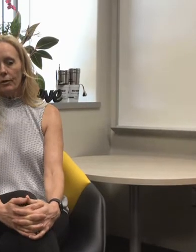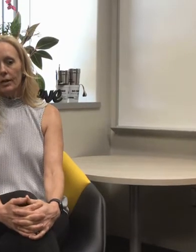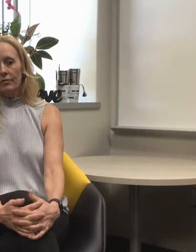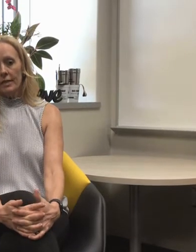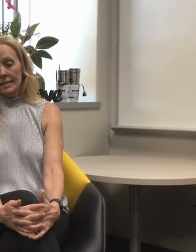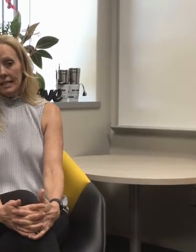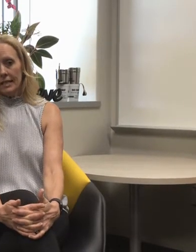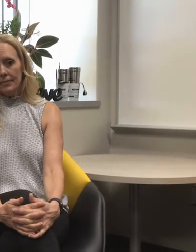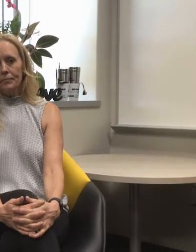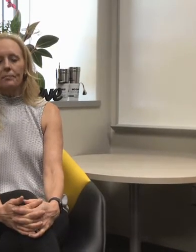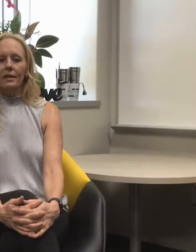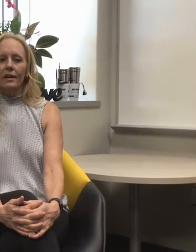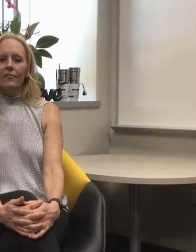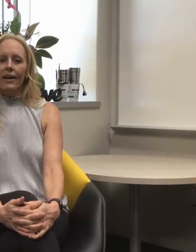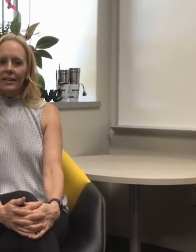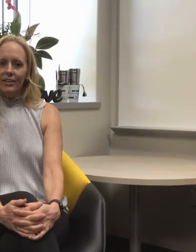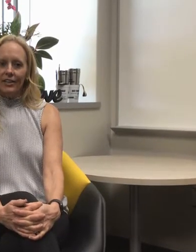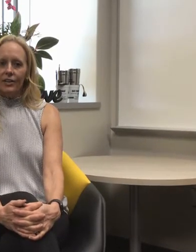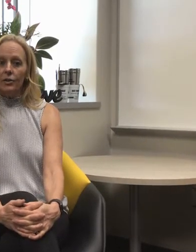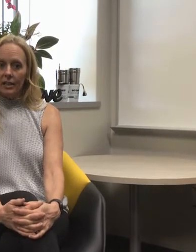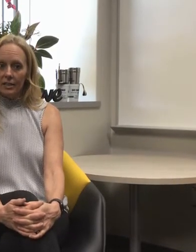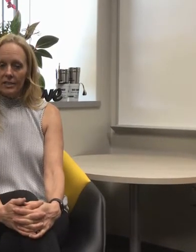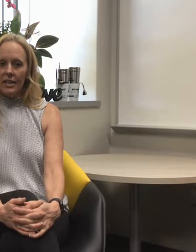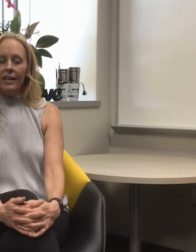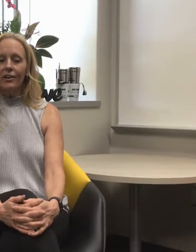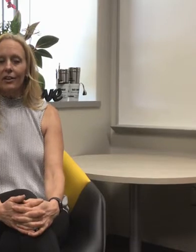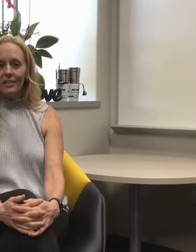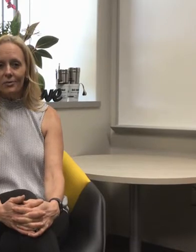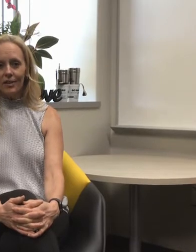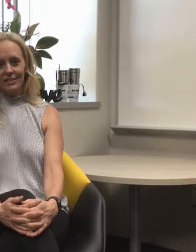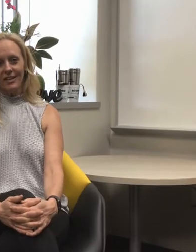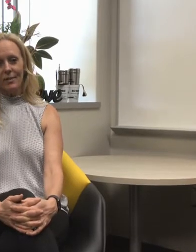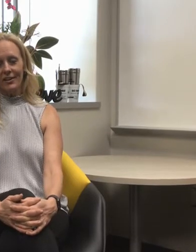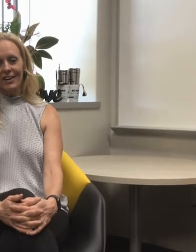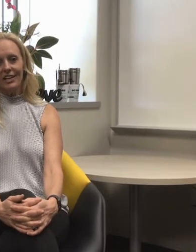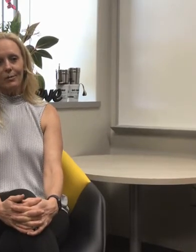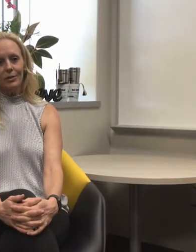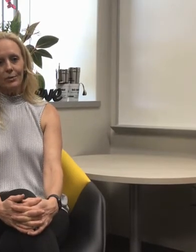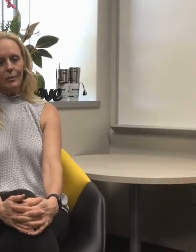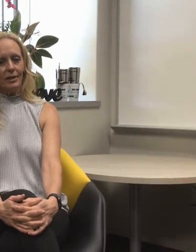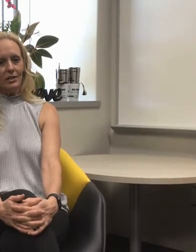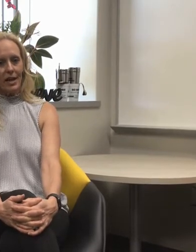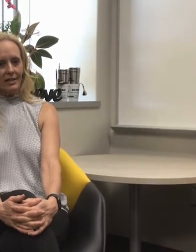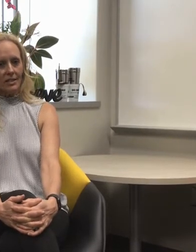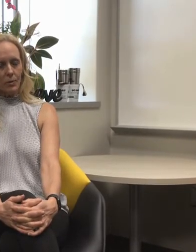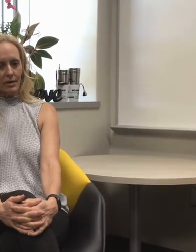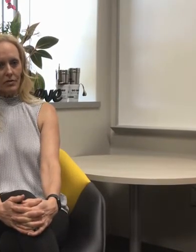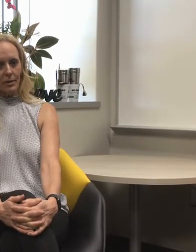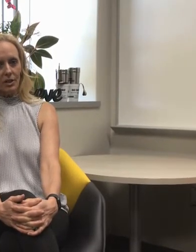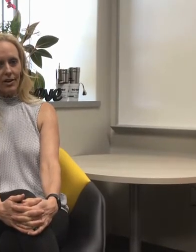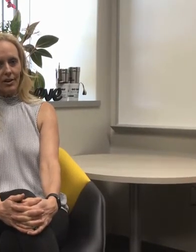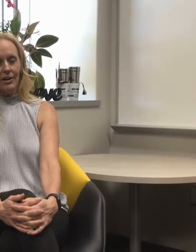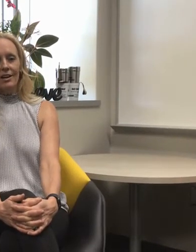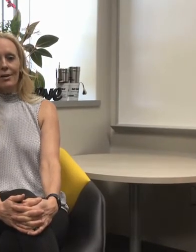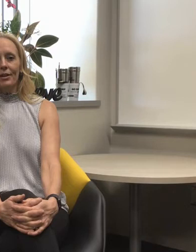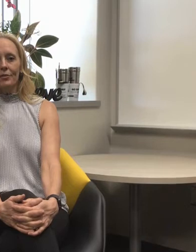from you if it is seen. Finally, hoodies. Thank goodness the weather's getting better and you won't need to be wearing jackets and sweaters for